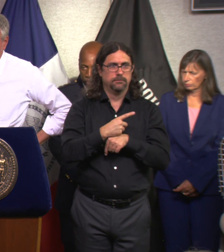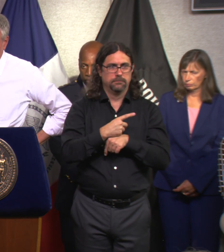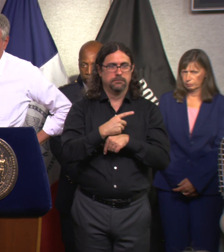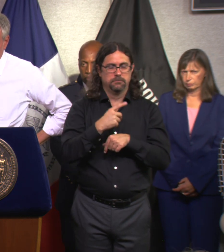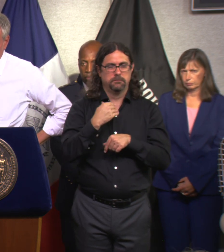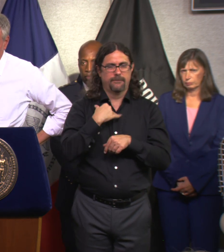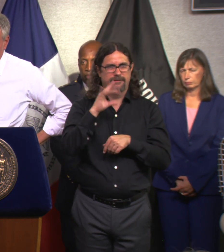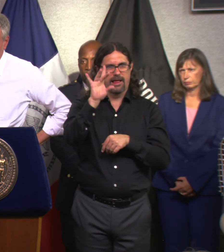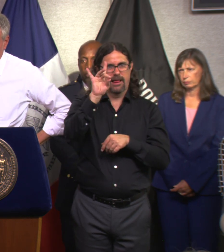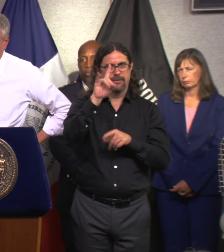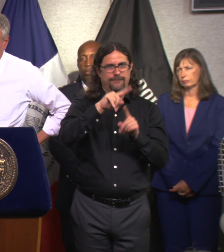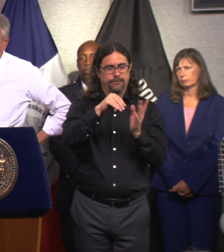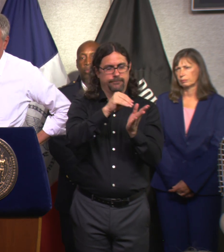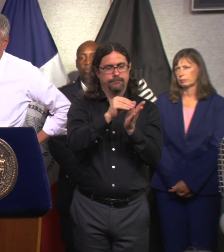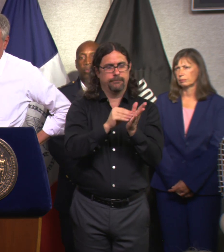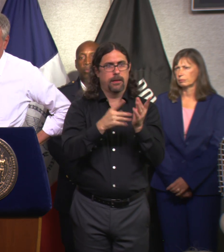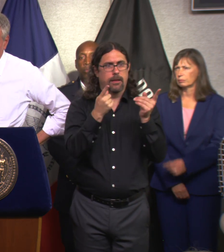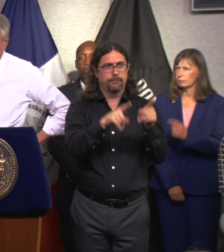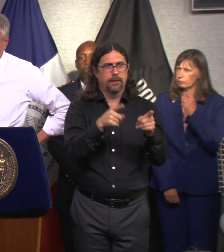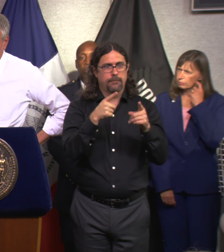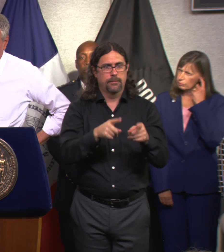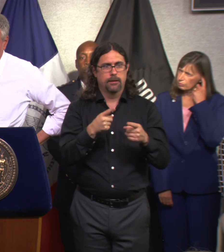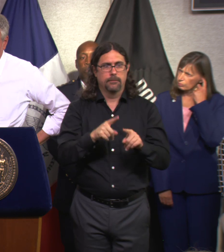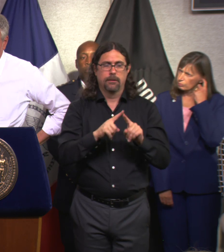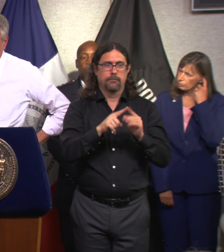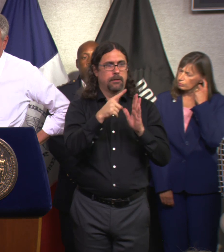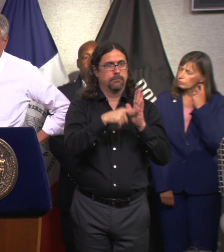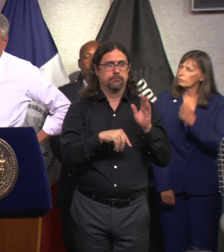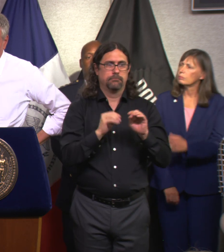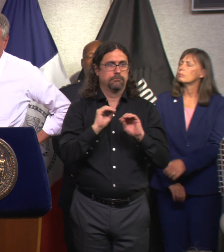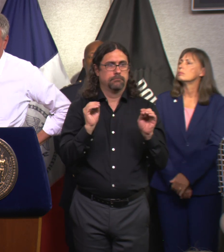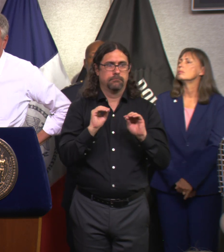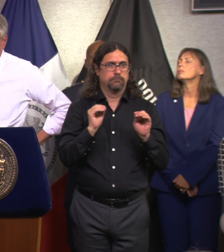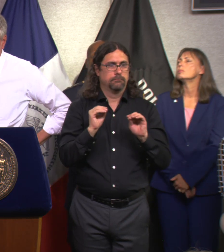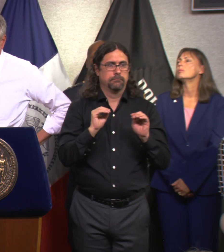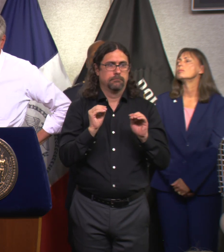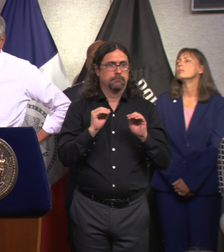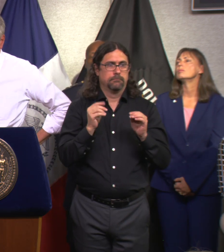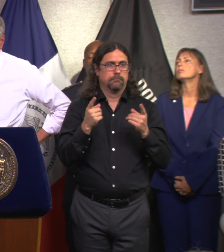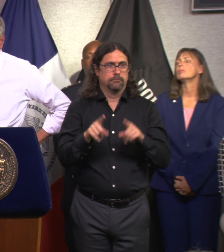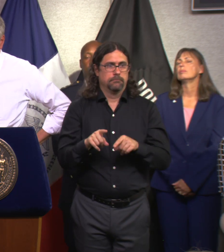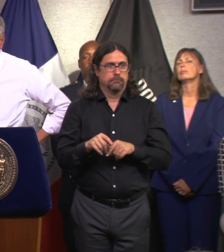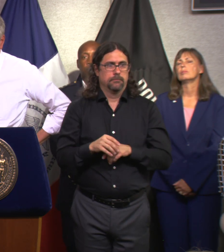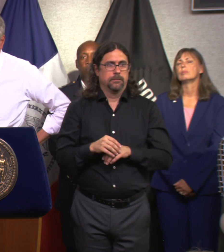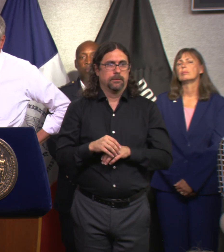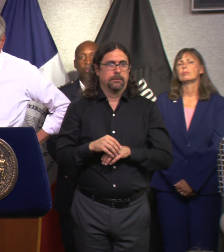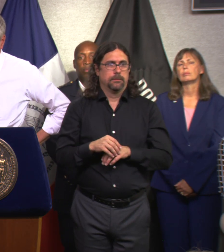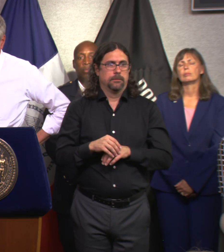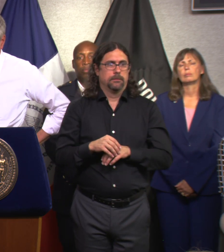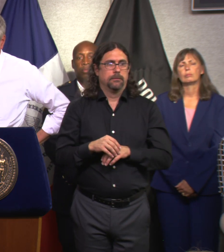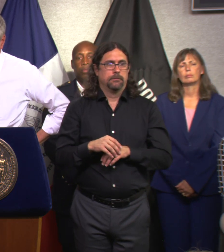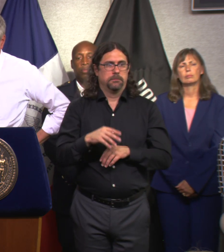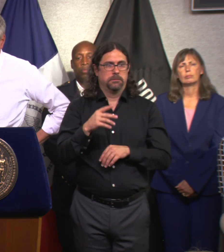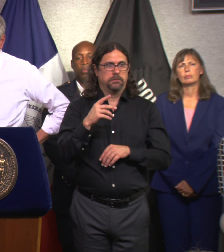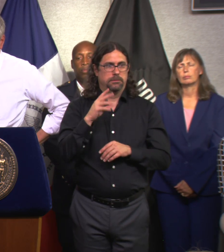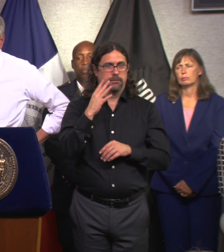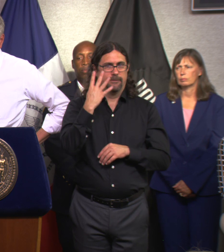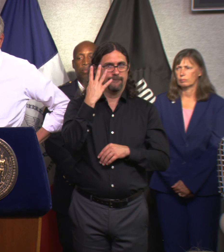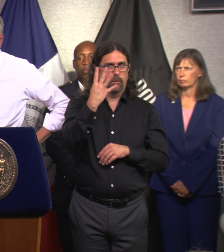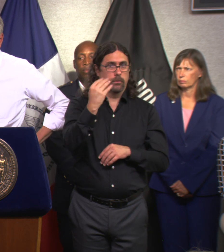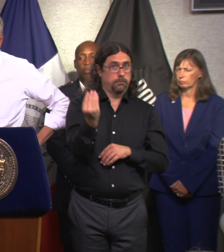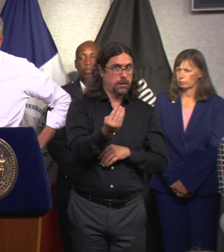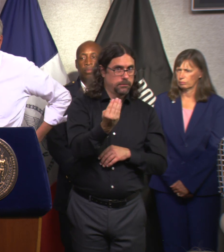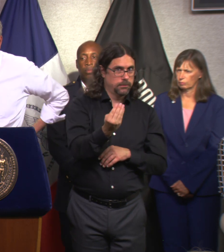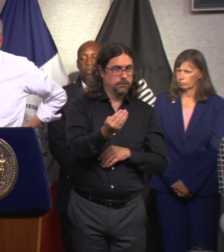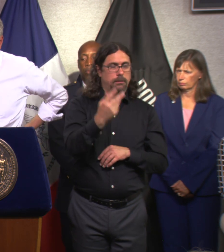Saturday, 3 on Tuesday, 1 today. 4 of them in Sunset Park, 1 in Harlem, 1 in Midwood, 1 in